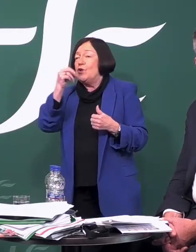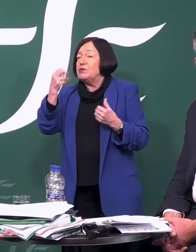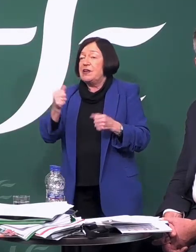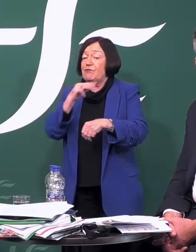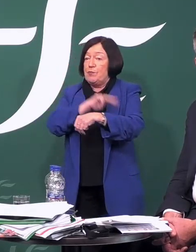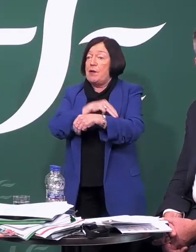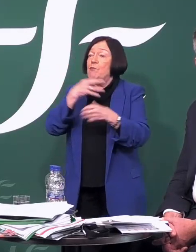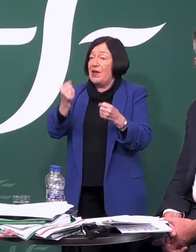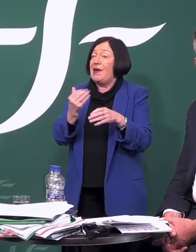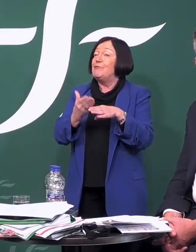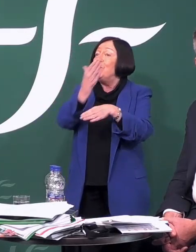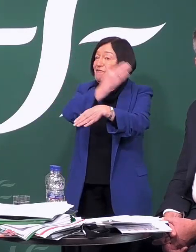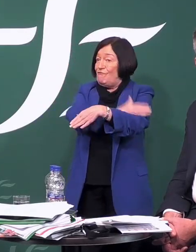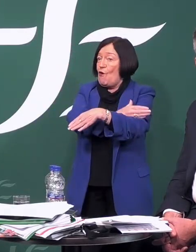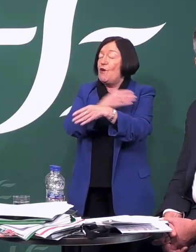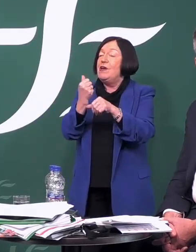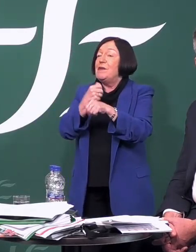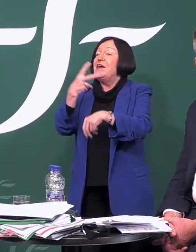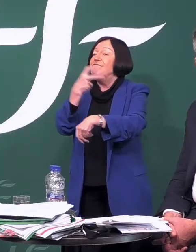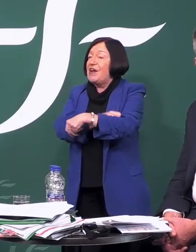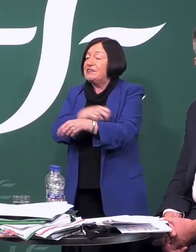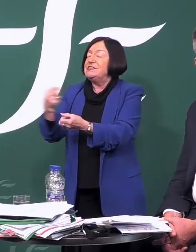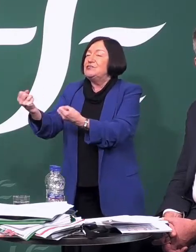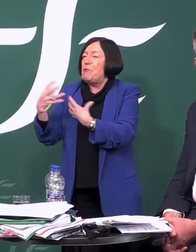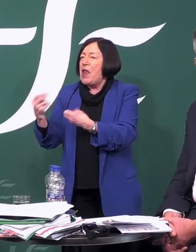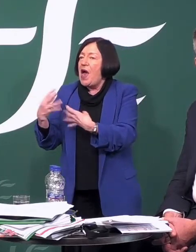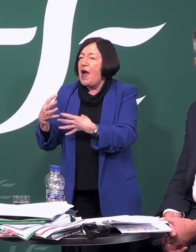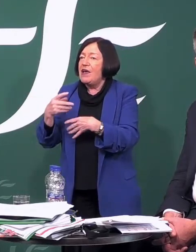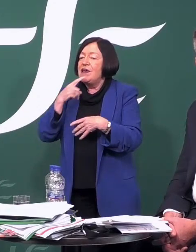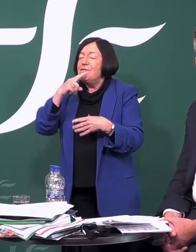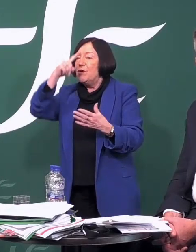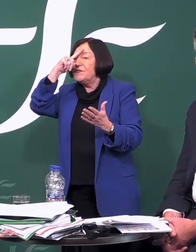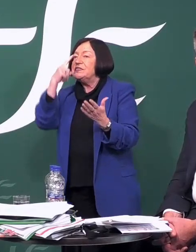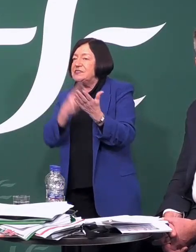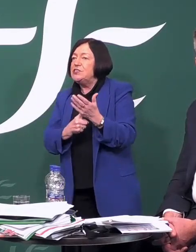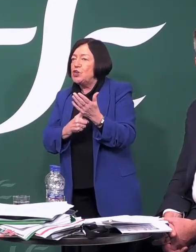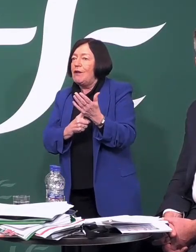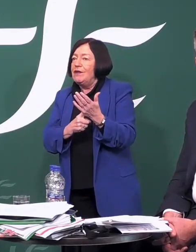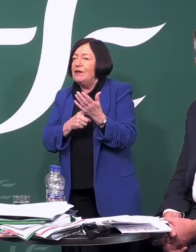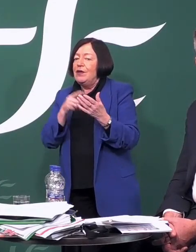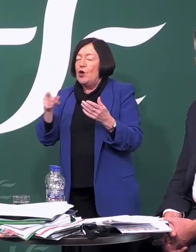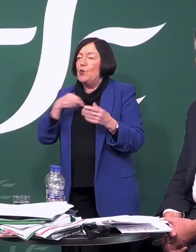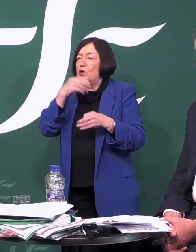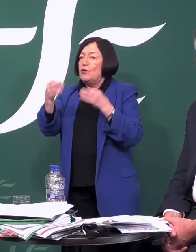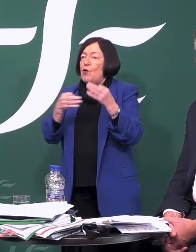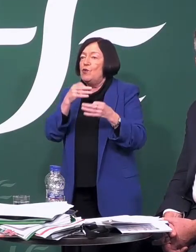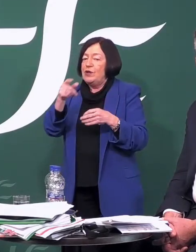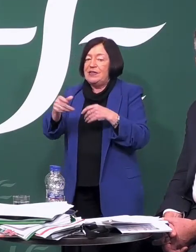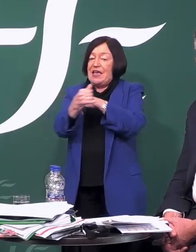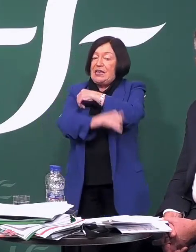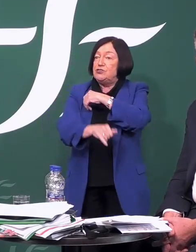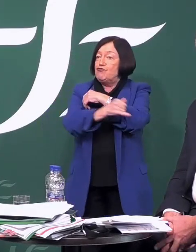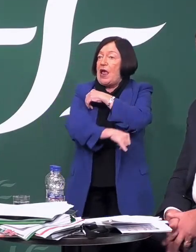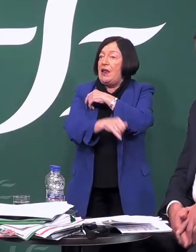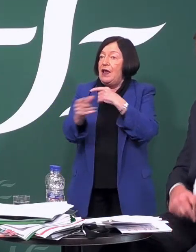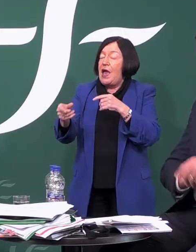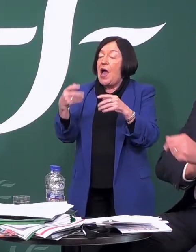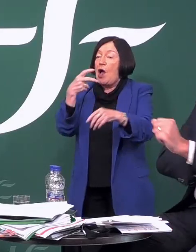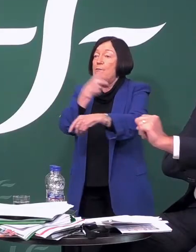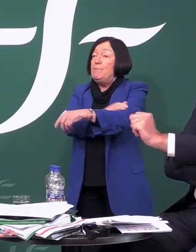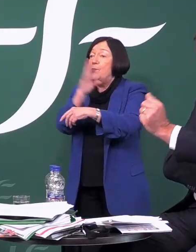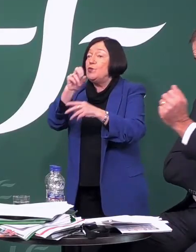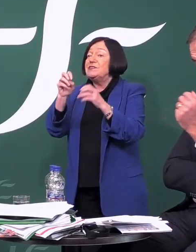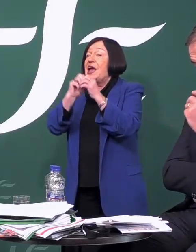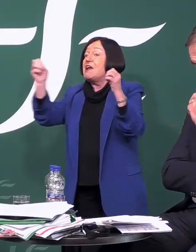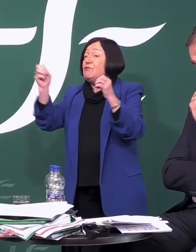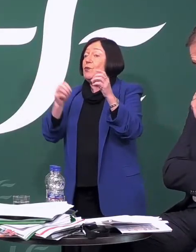problems that we had earlier in the year in terms of vaccine supply, but if a decision were to be made that we would go the Israel route and boost everyone over the age